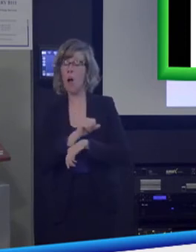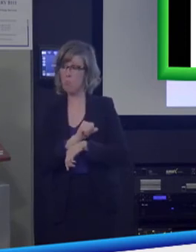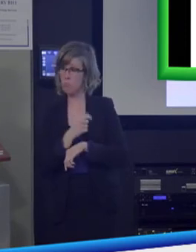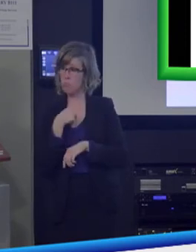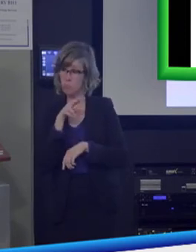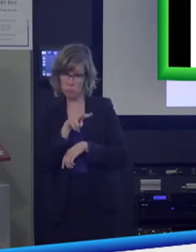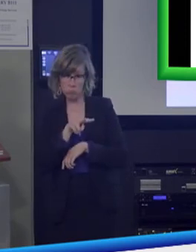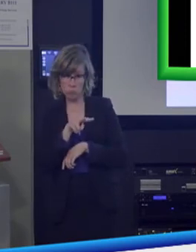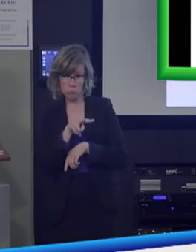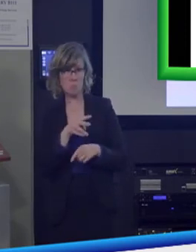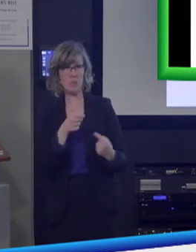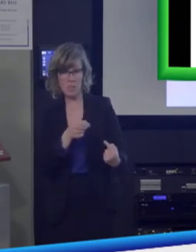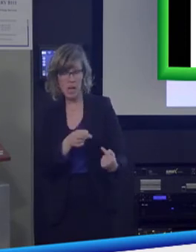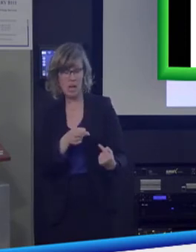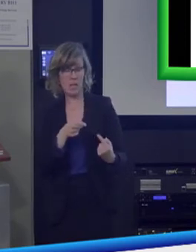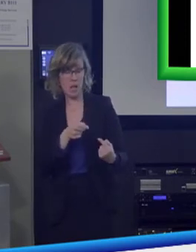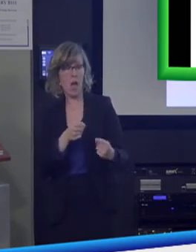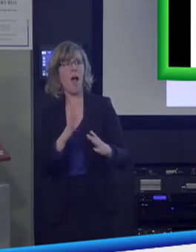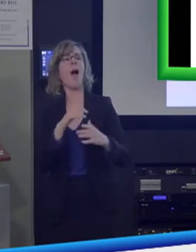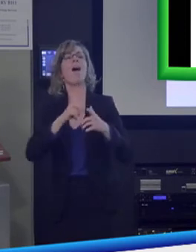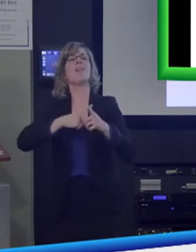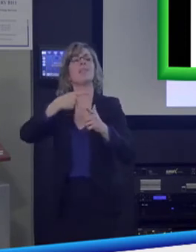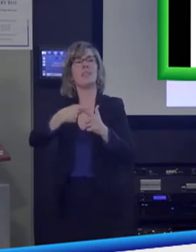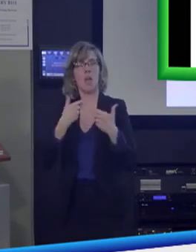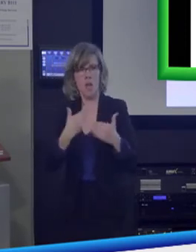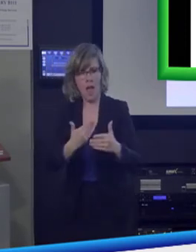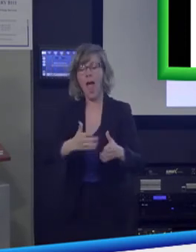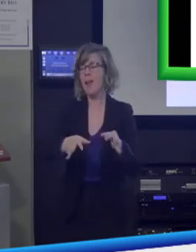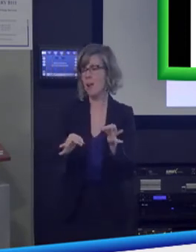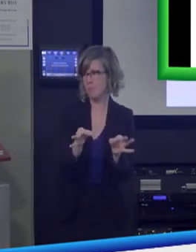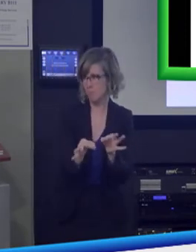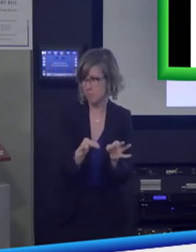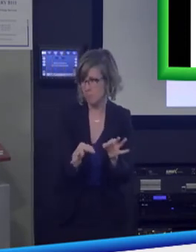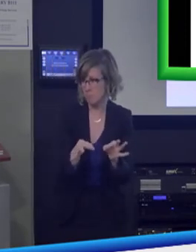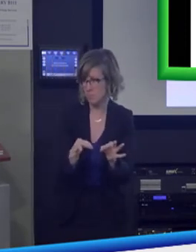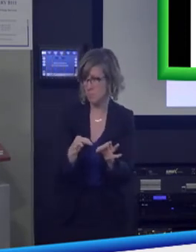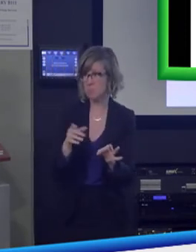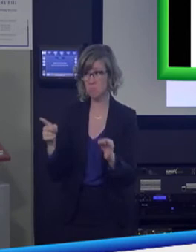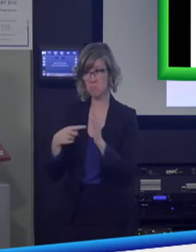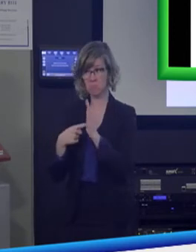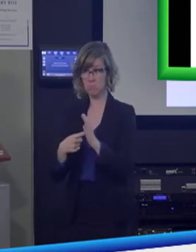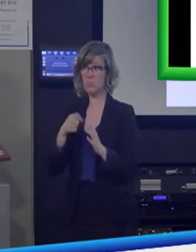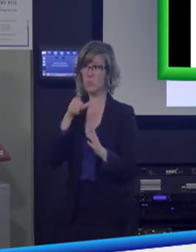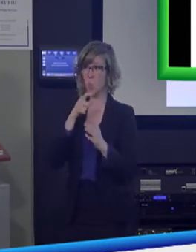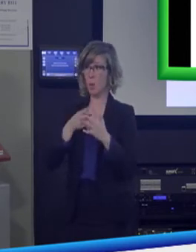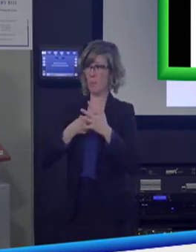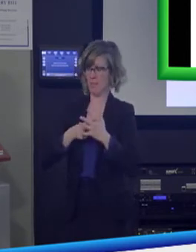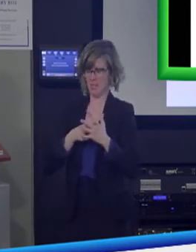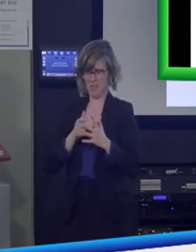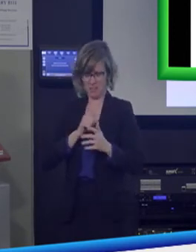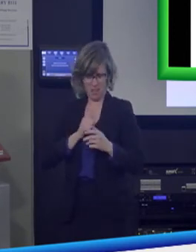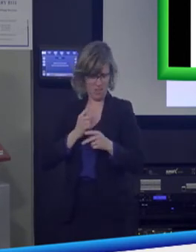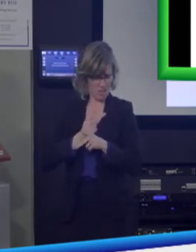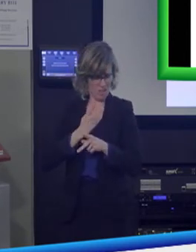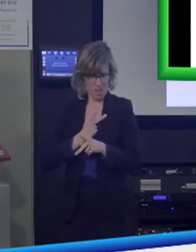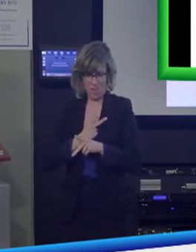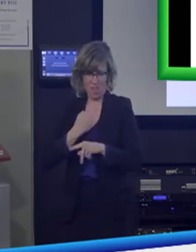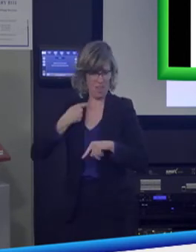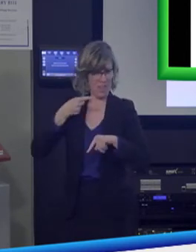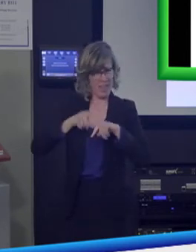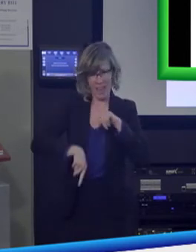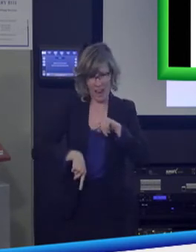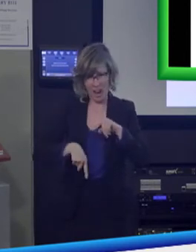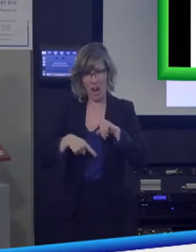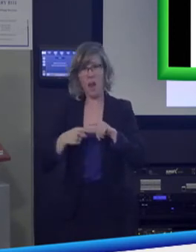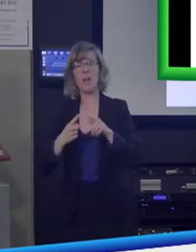fairly explicit, direct instruction. And he's shown that the people who struggle in the beginning do very well, and maybe do better than people who